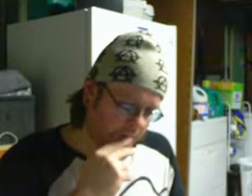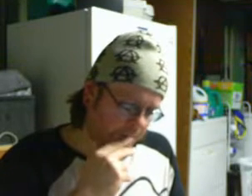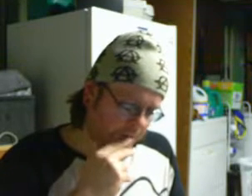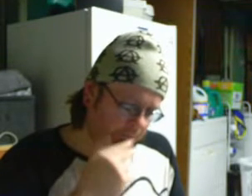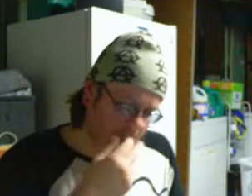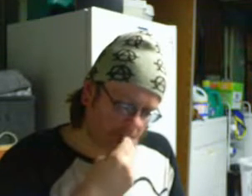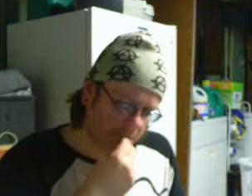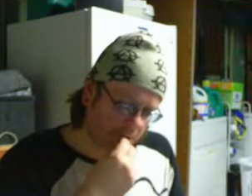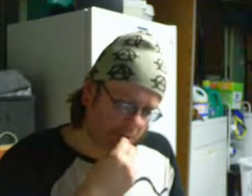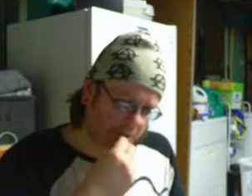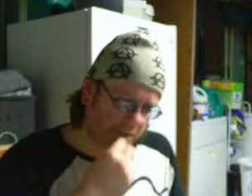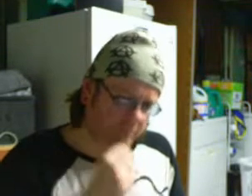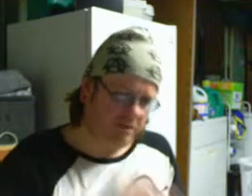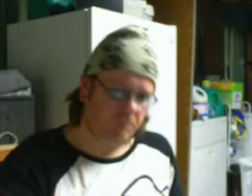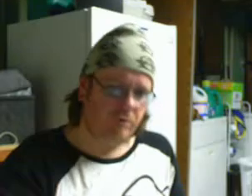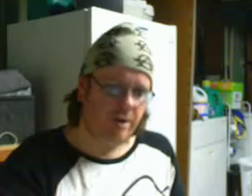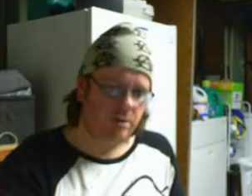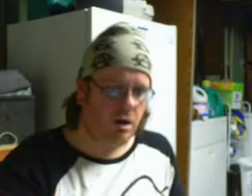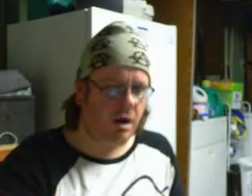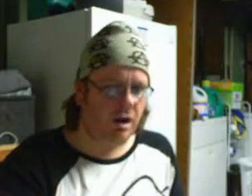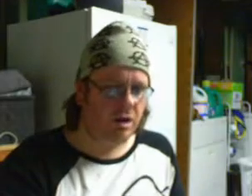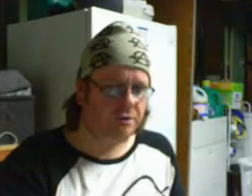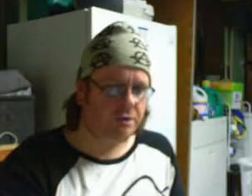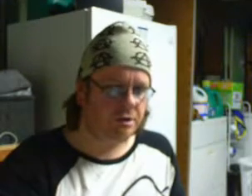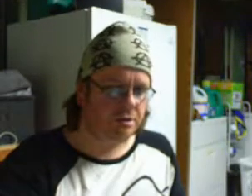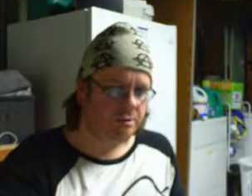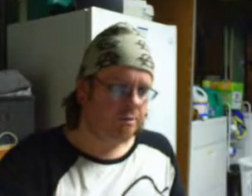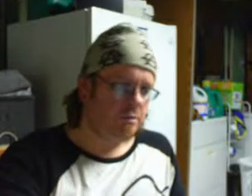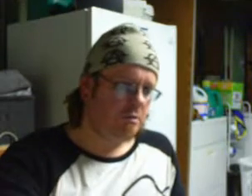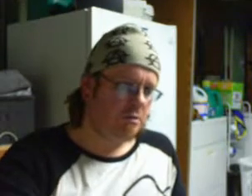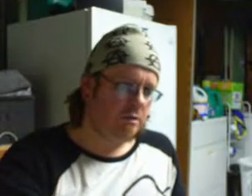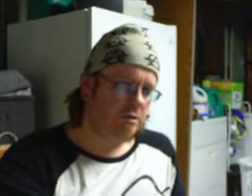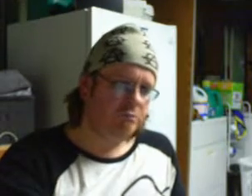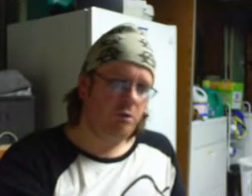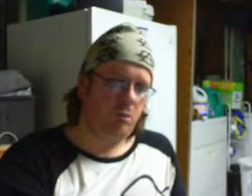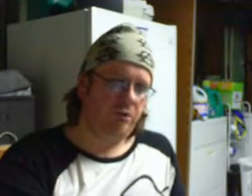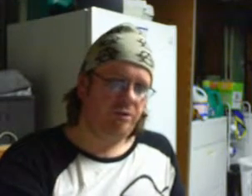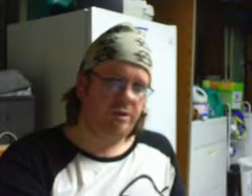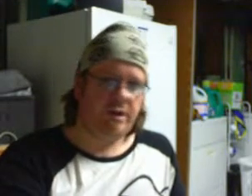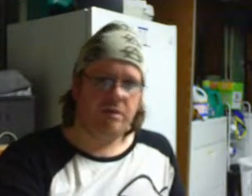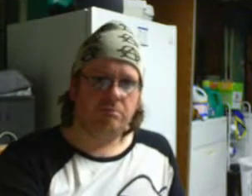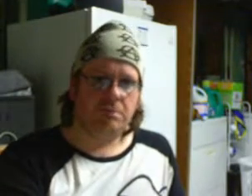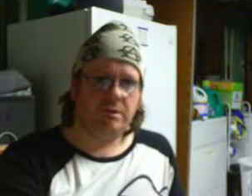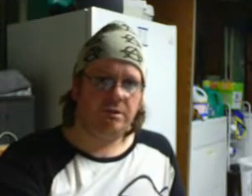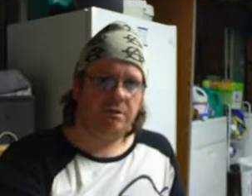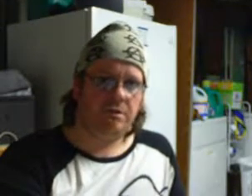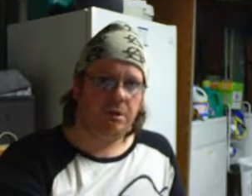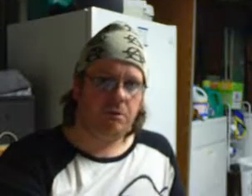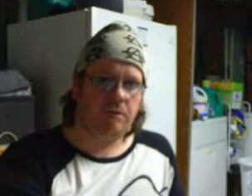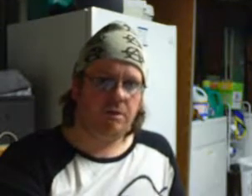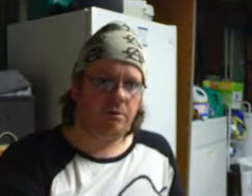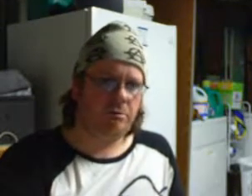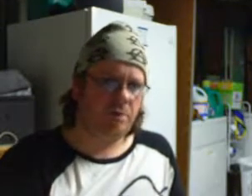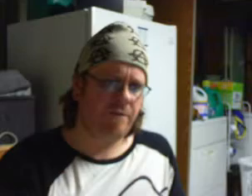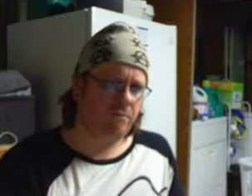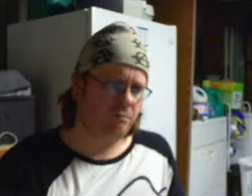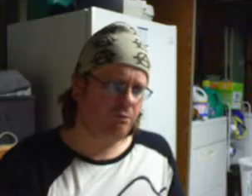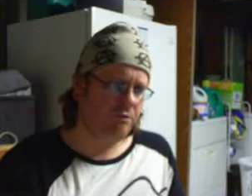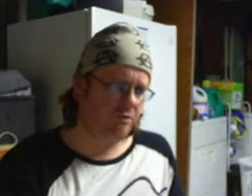I mean, it seems rather odd that Israel wants a king, but then they don't follow the rightful rules of